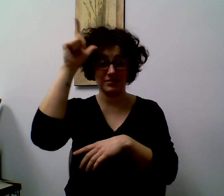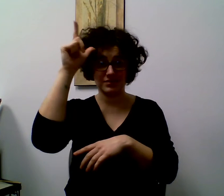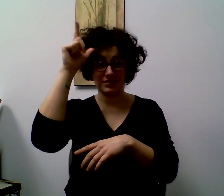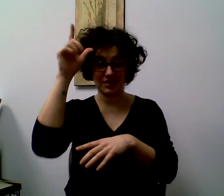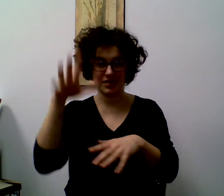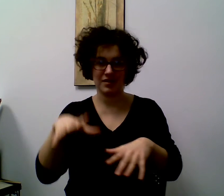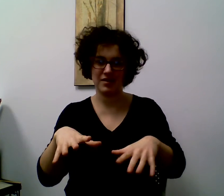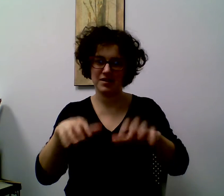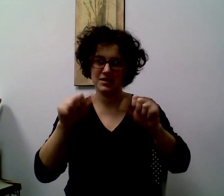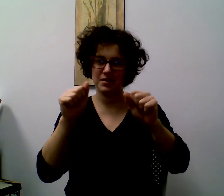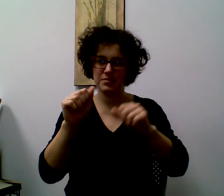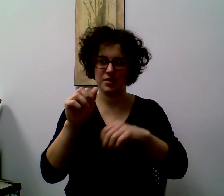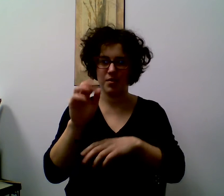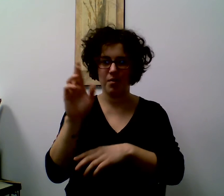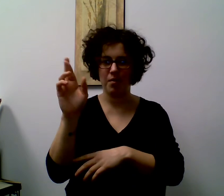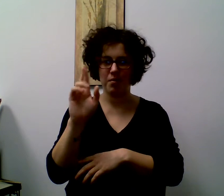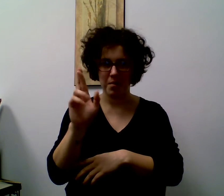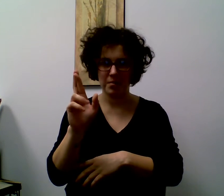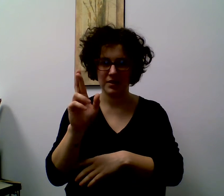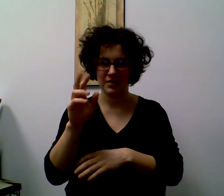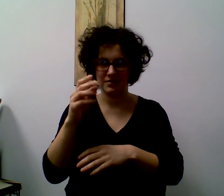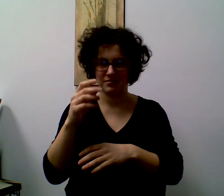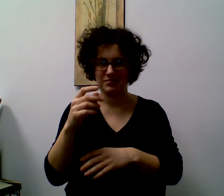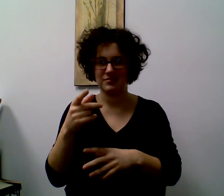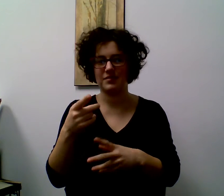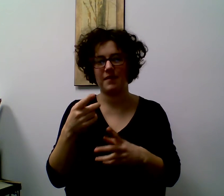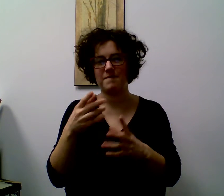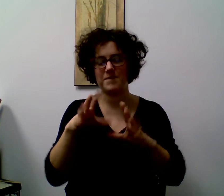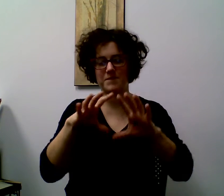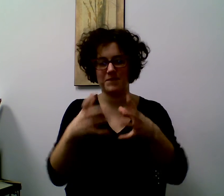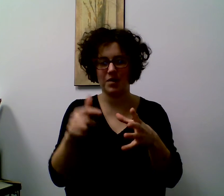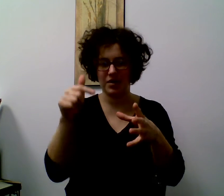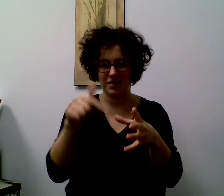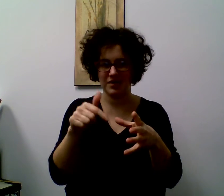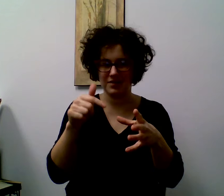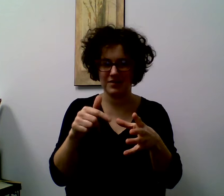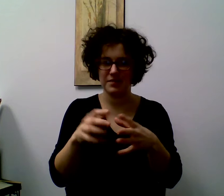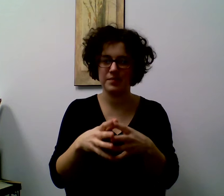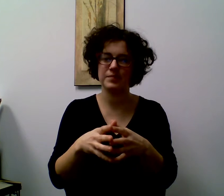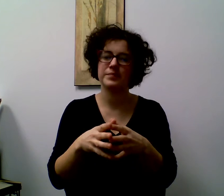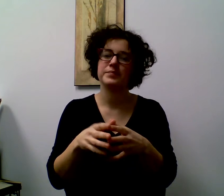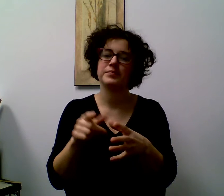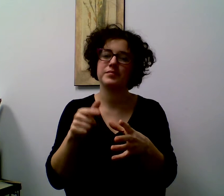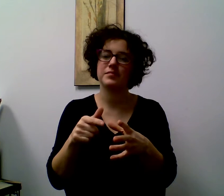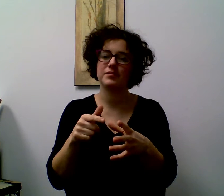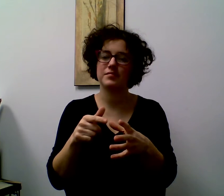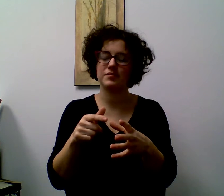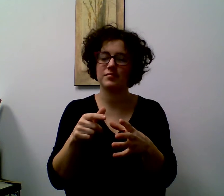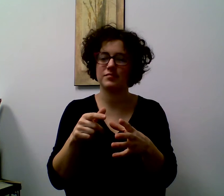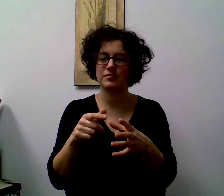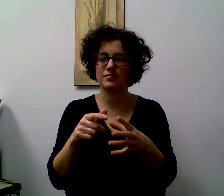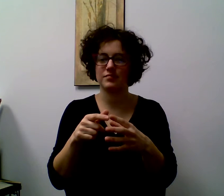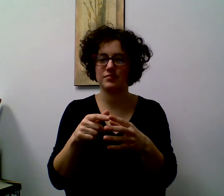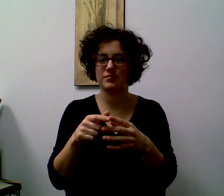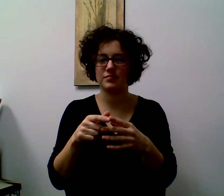back. That year, John C. Fremont, the first Republican presidential candidate, lost to Democrat James Buchanan, but